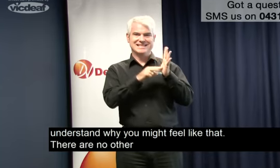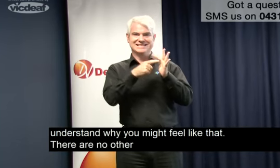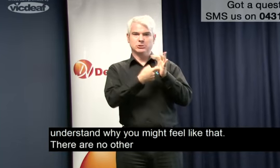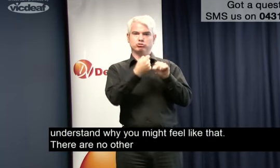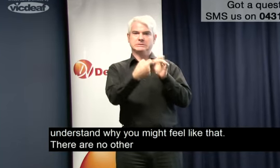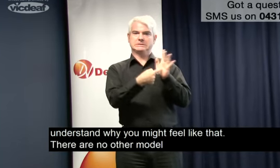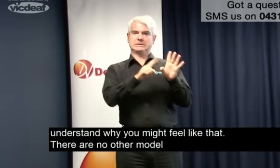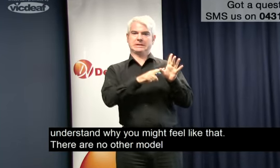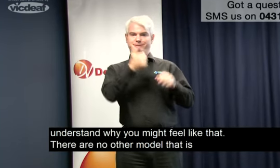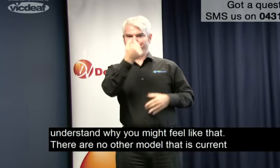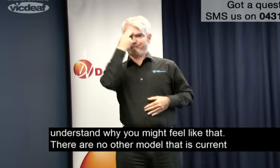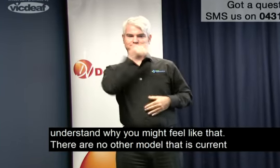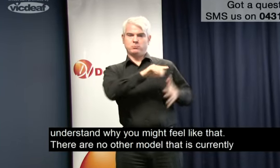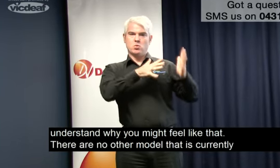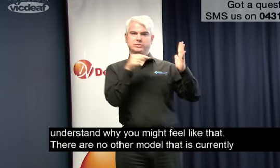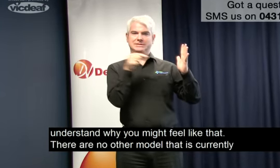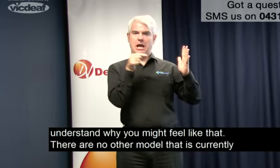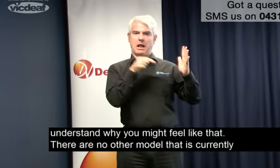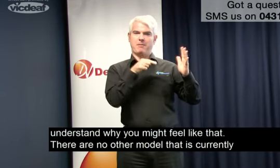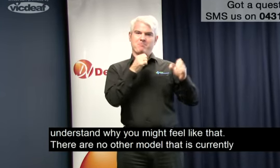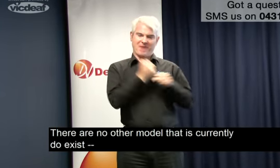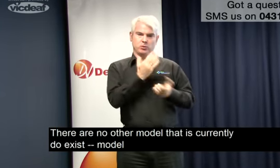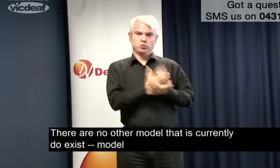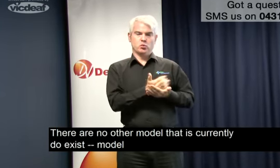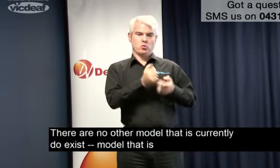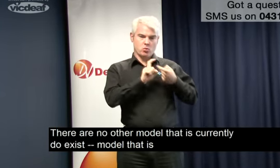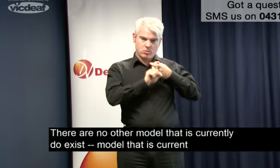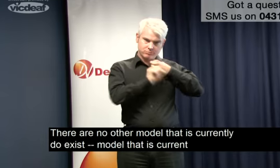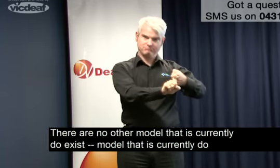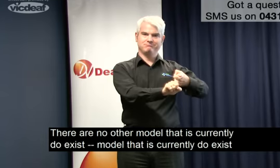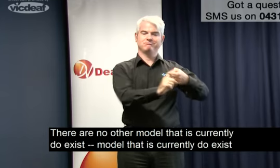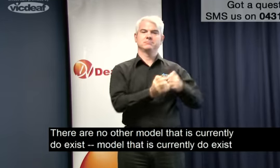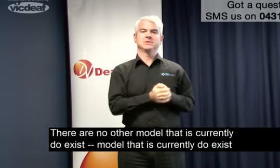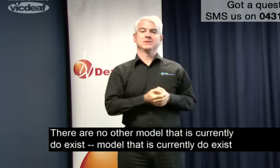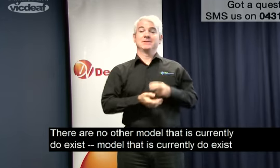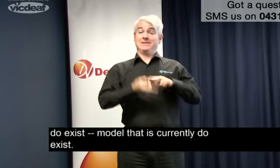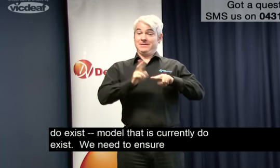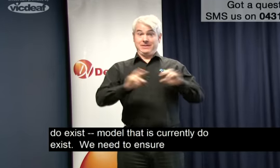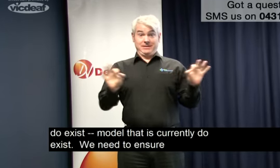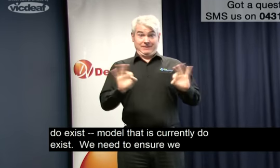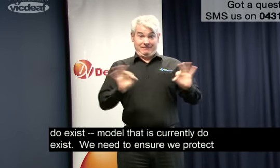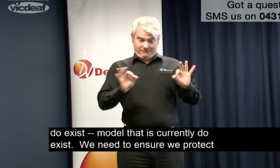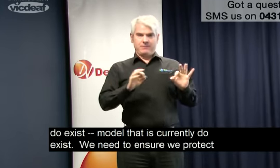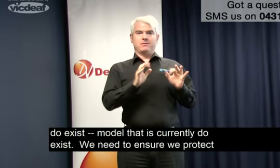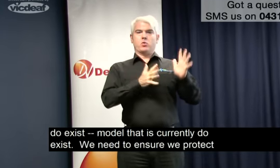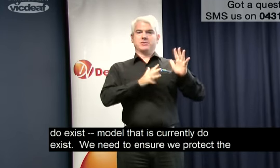do need to ensure again that we protect the integrity of Auslan and ensure that it is preserved from now into the future.